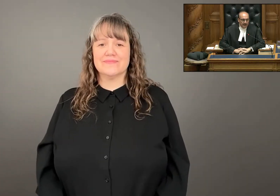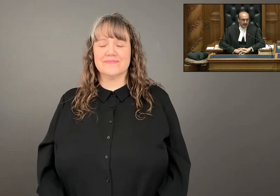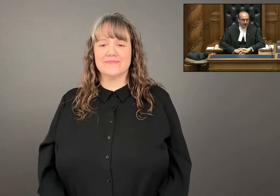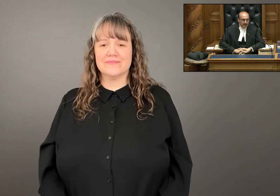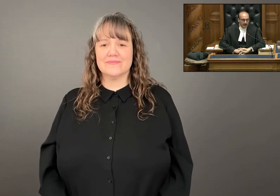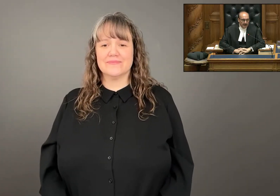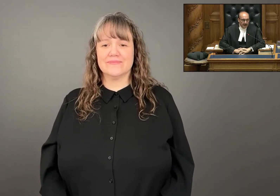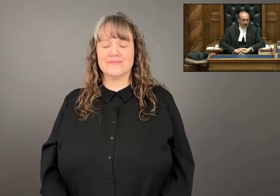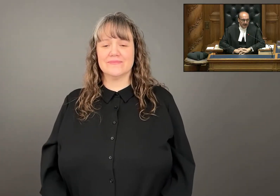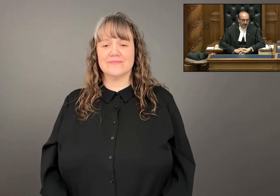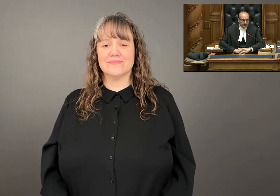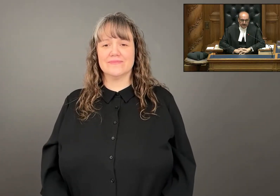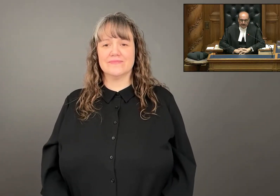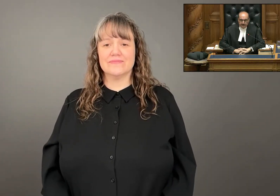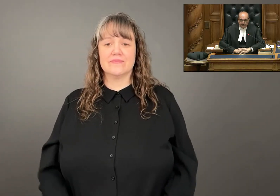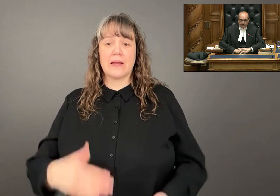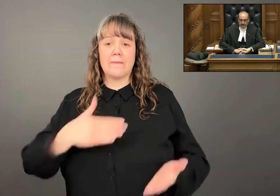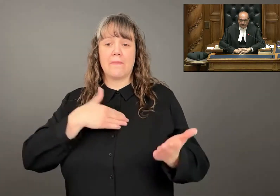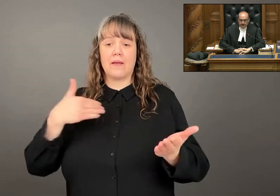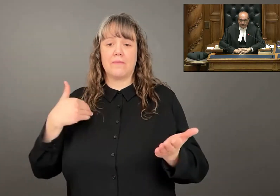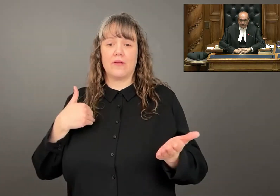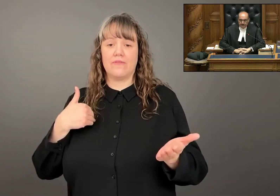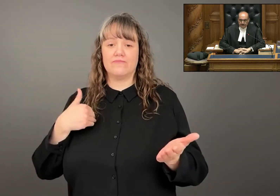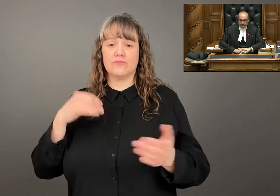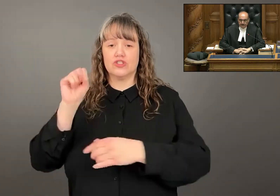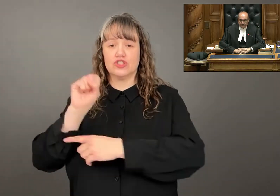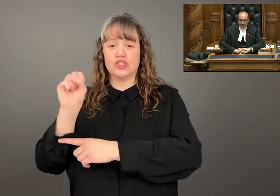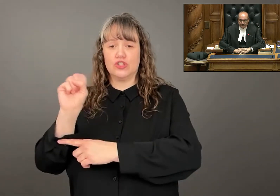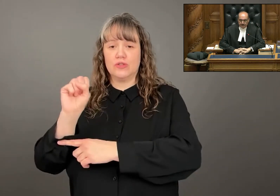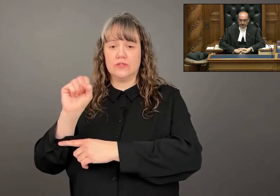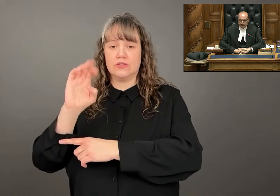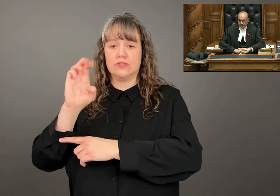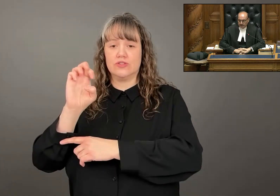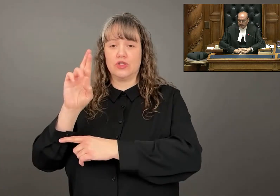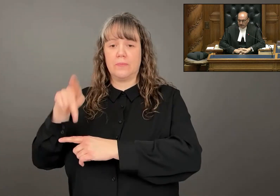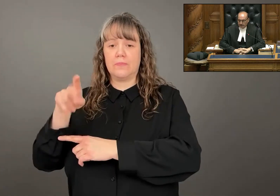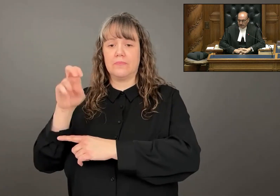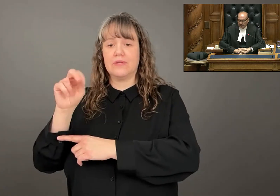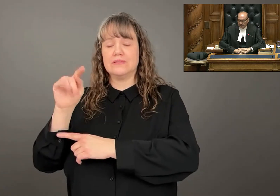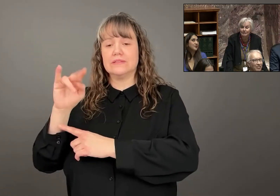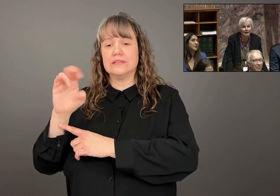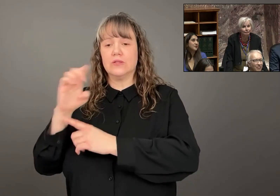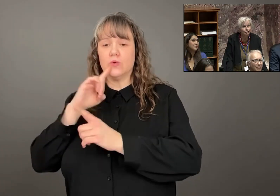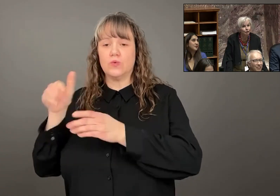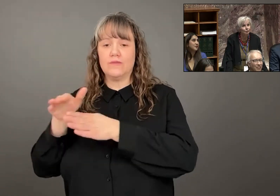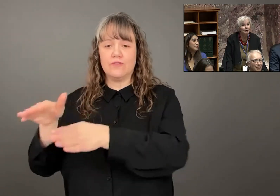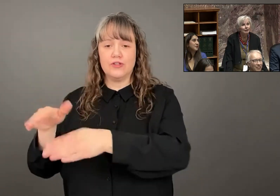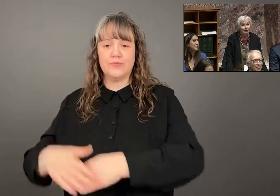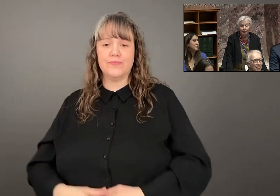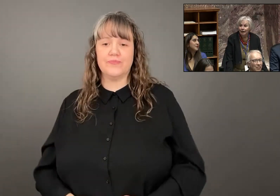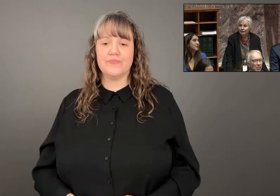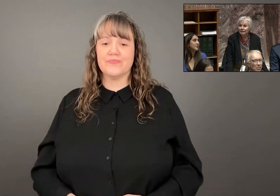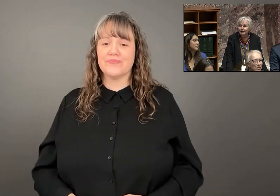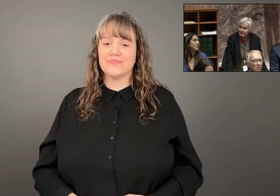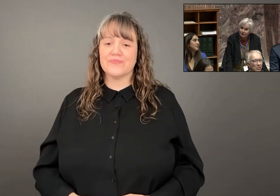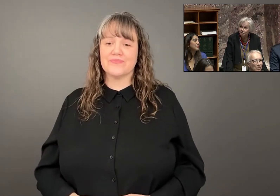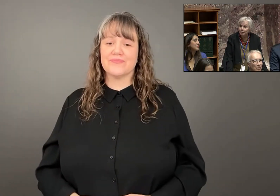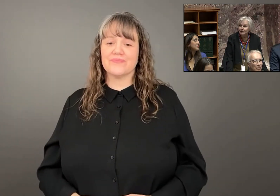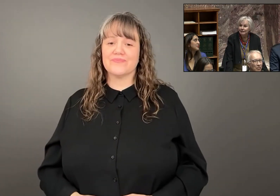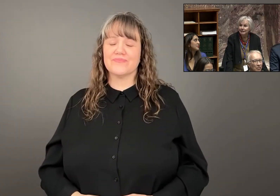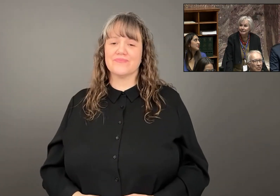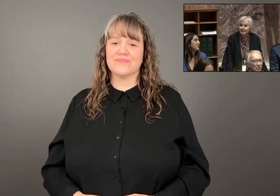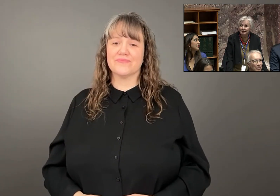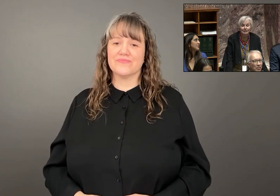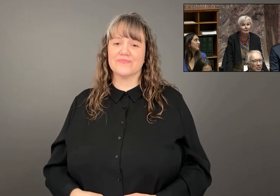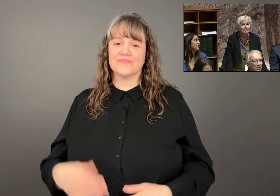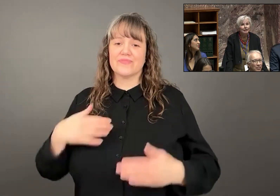Member for Surrey Serpentine River. Thank you, Mr. Speaker. I would like to recognize in the House this afternoon my